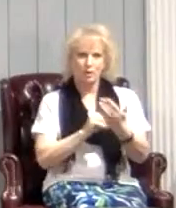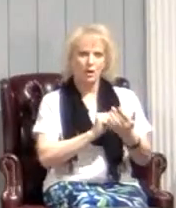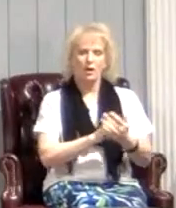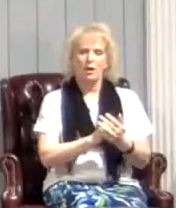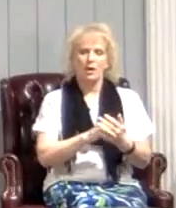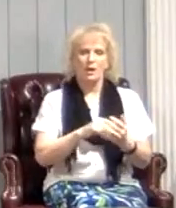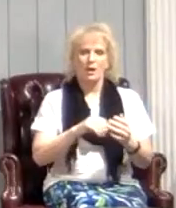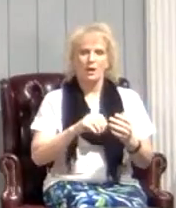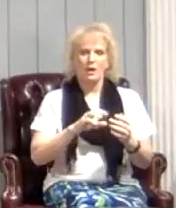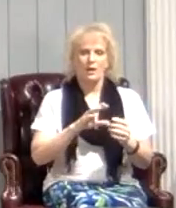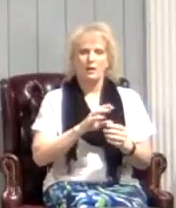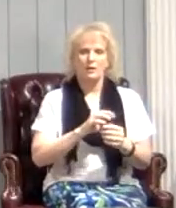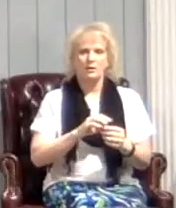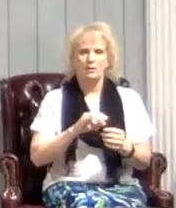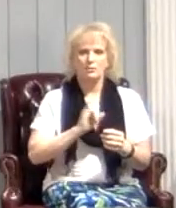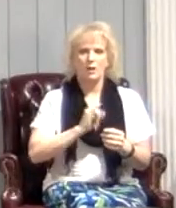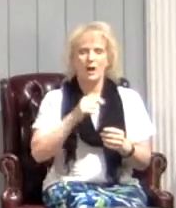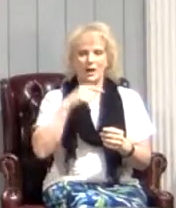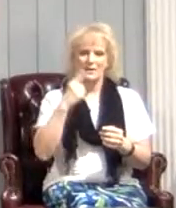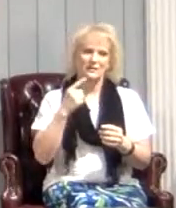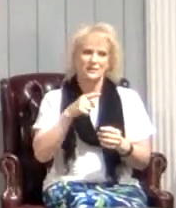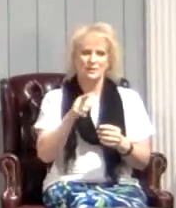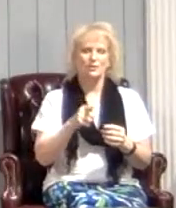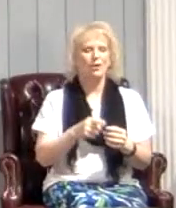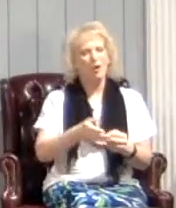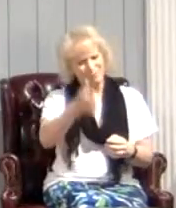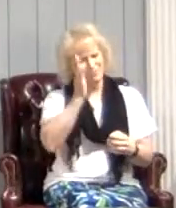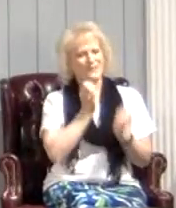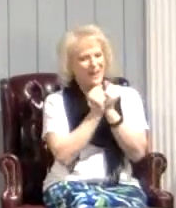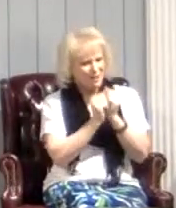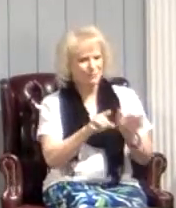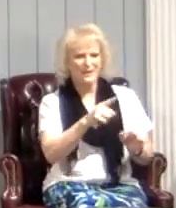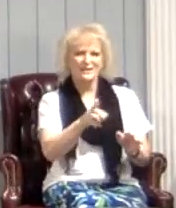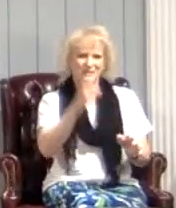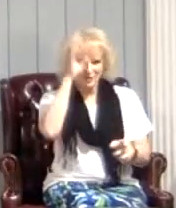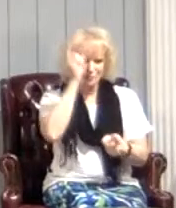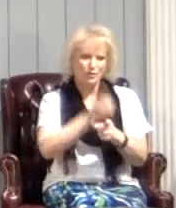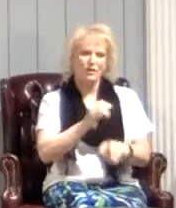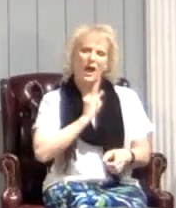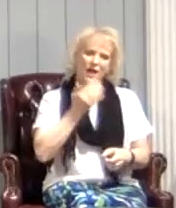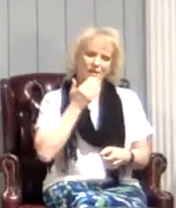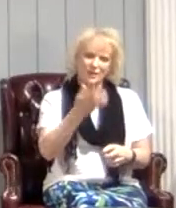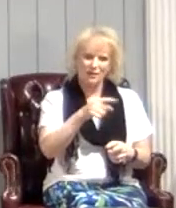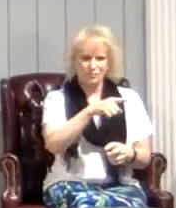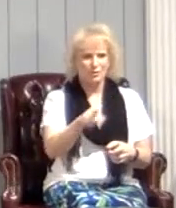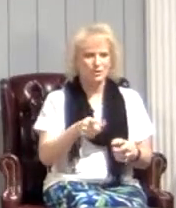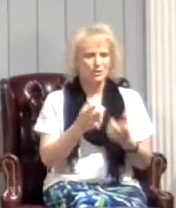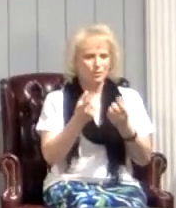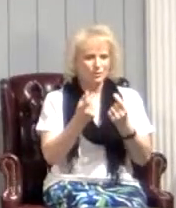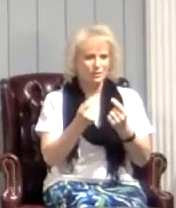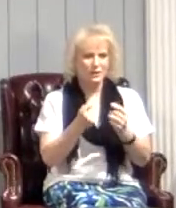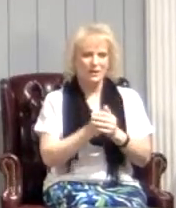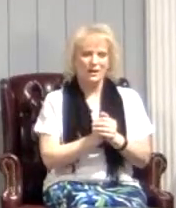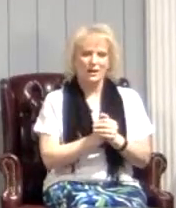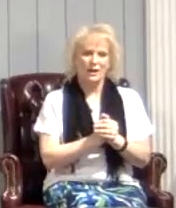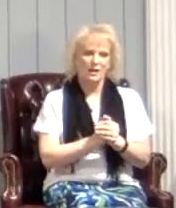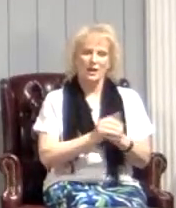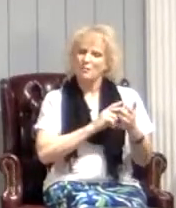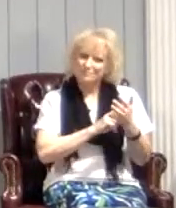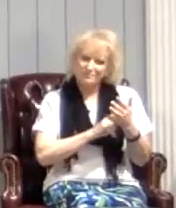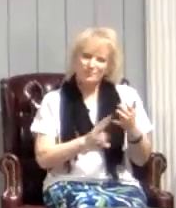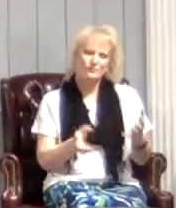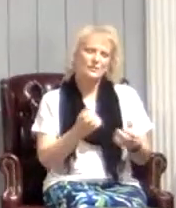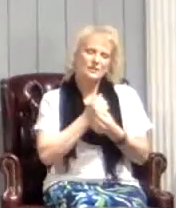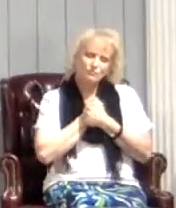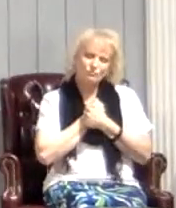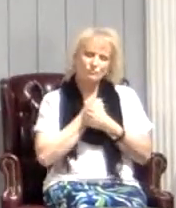one text to all of them. So I send you back, and God bless you, brother. I am so very thankful that you did that. And it means so very much that